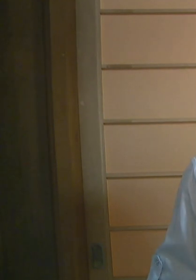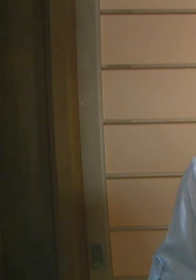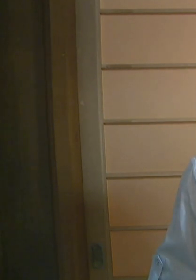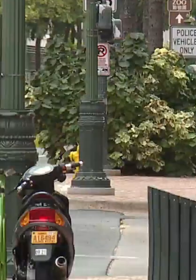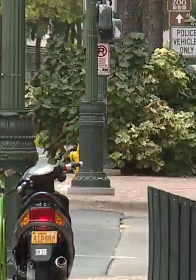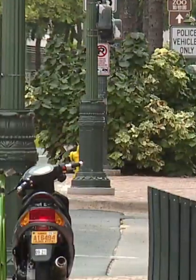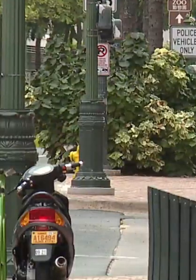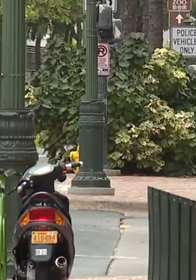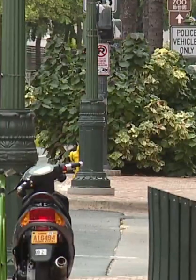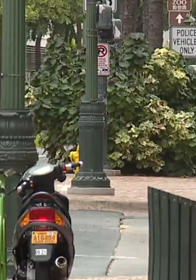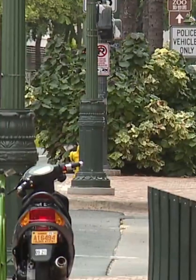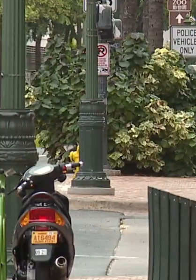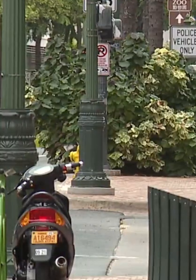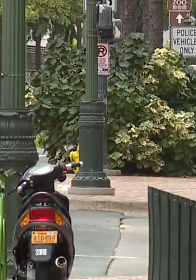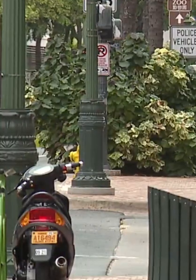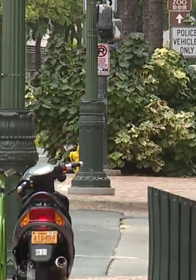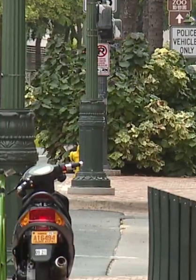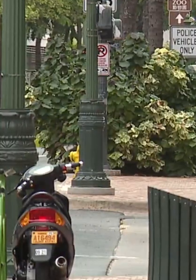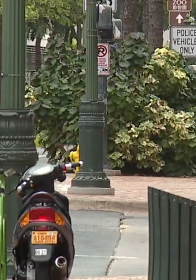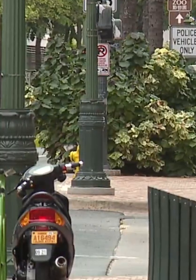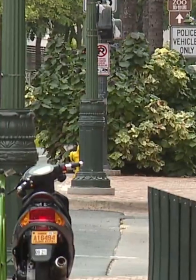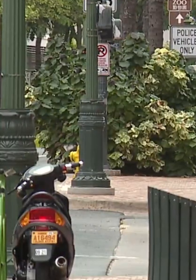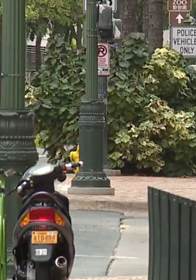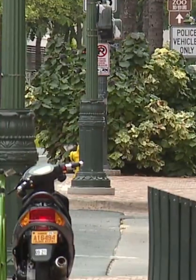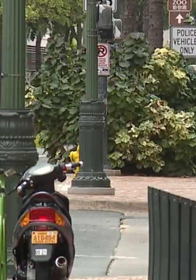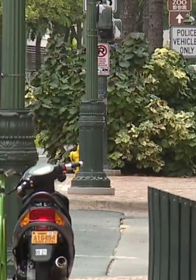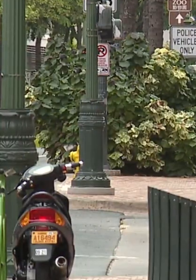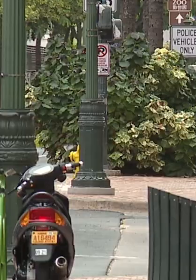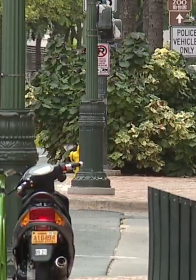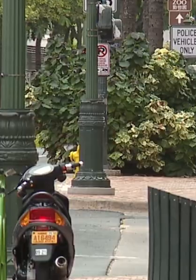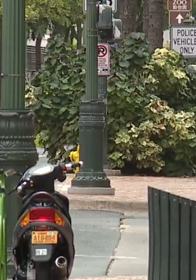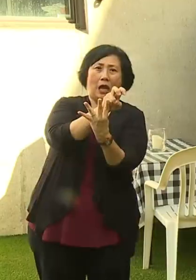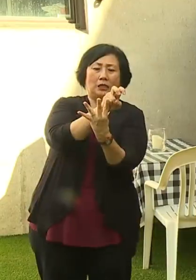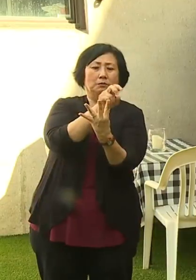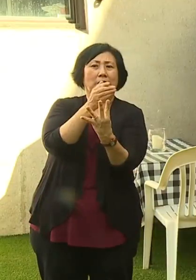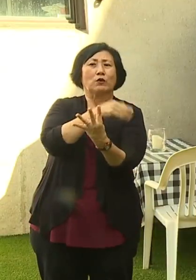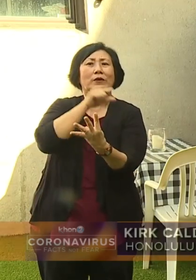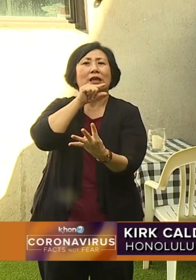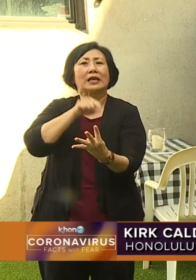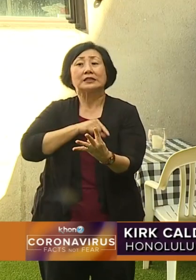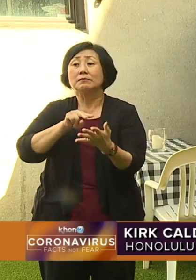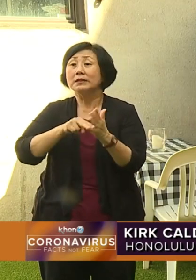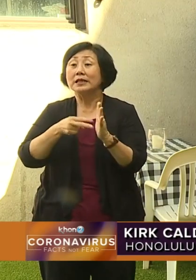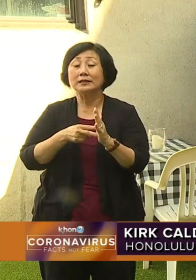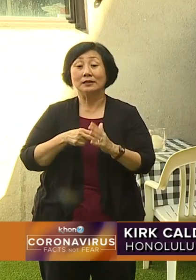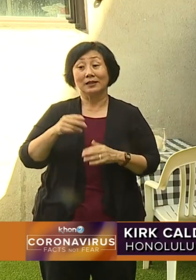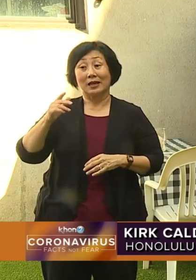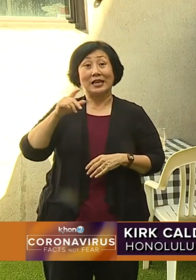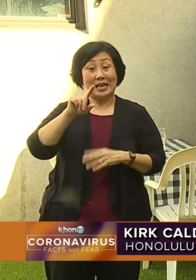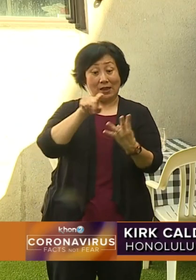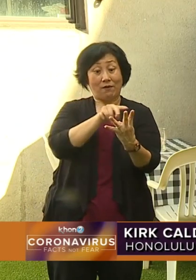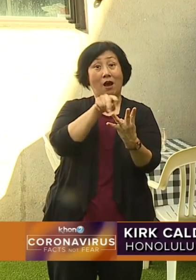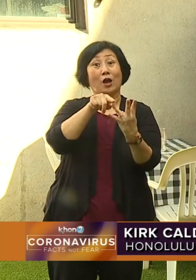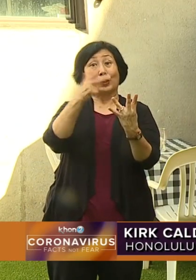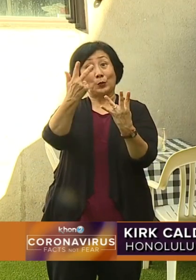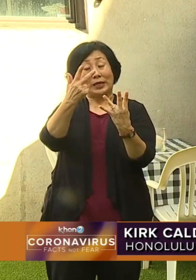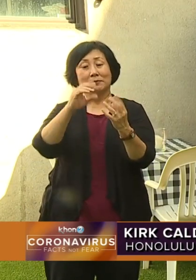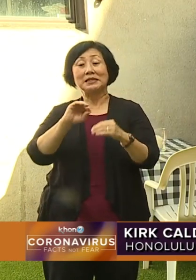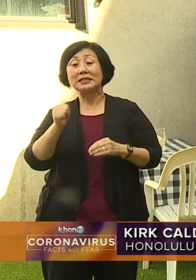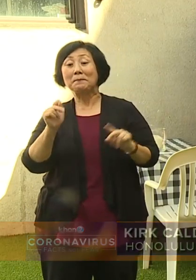progress. We've got to do better, folks, if we're going to move in to tier three, which means instead of 10 people around your